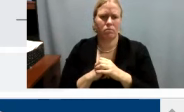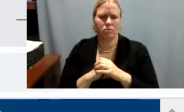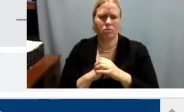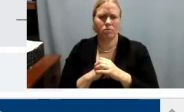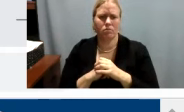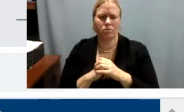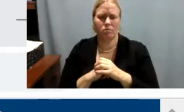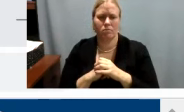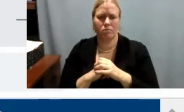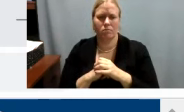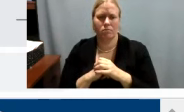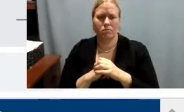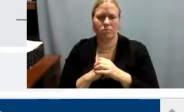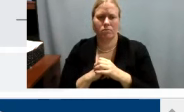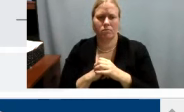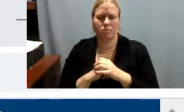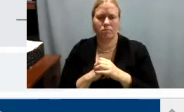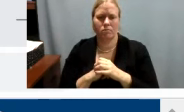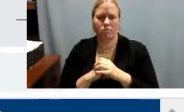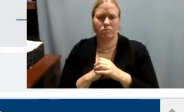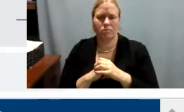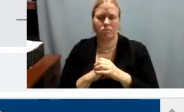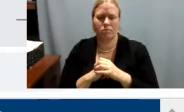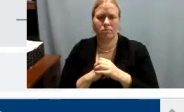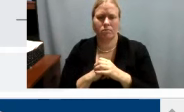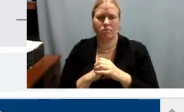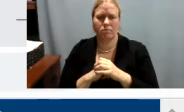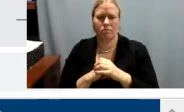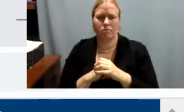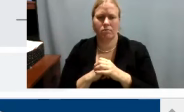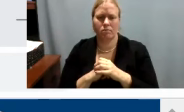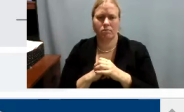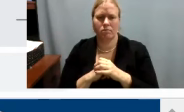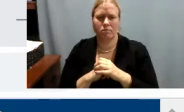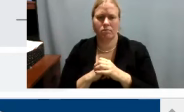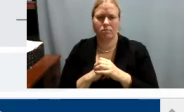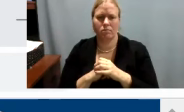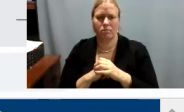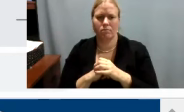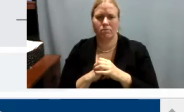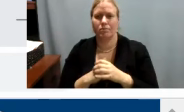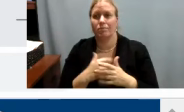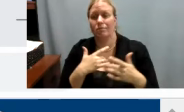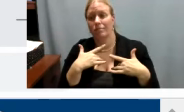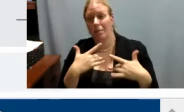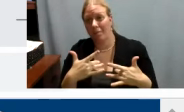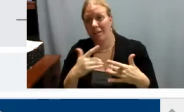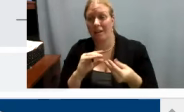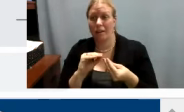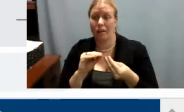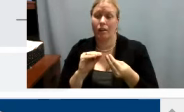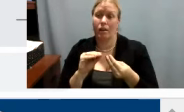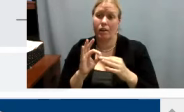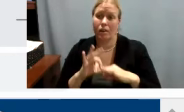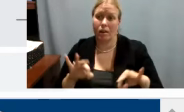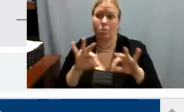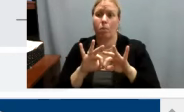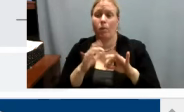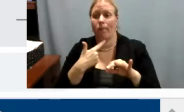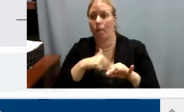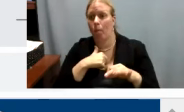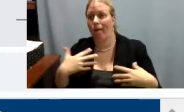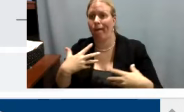a downturn in terms of the this the um uh the the pantries and the meals deliveries but we want to consolidate the resources that